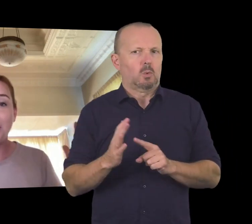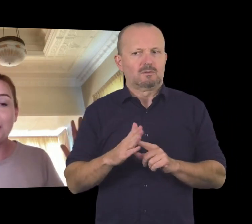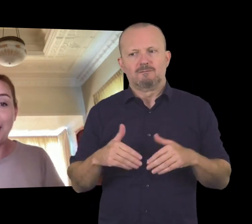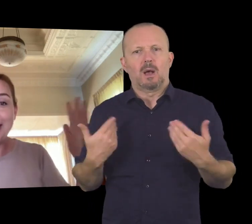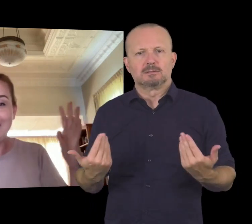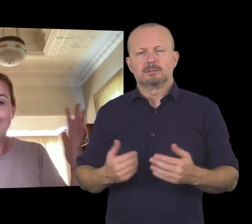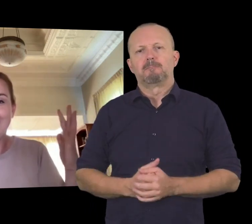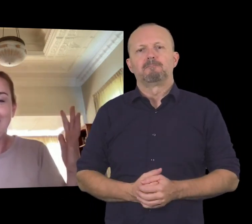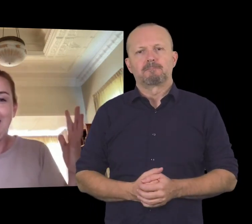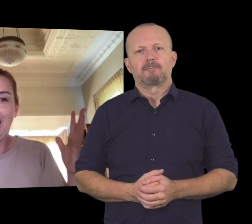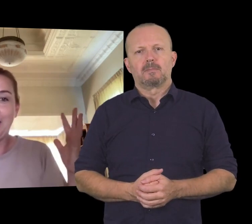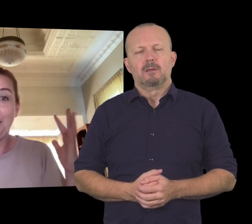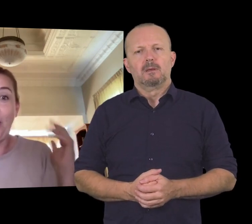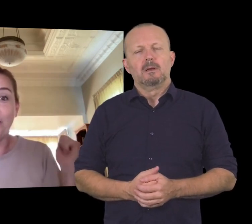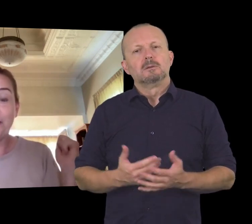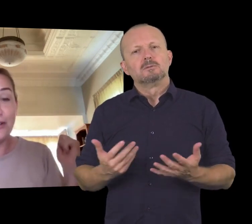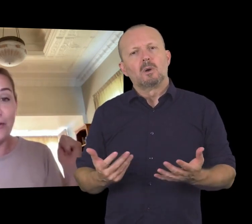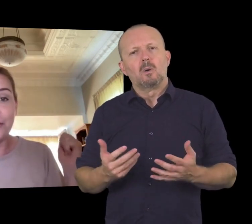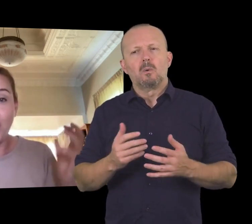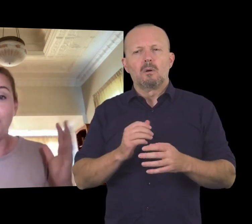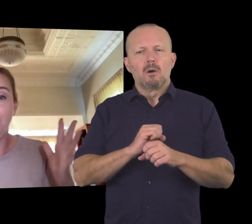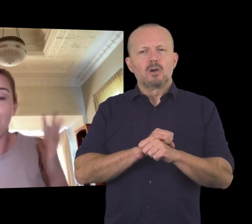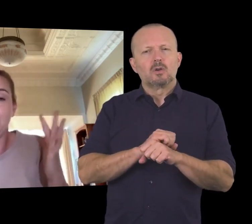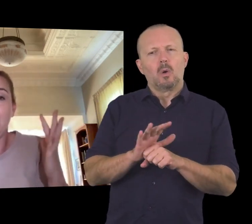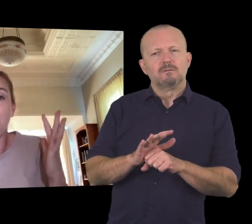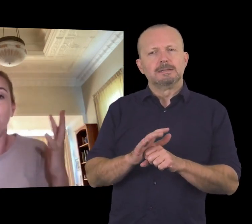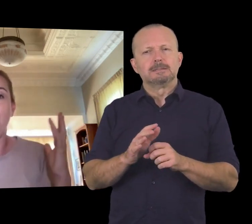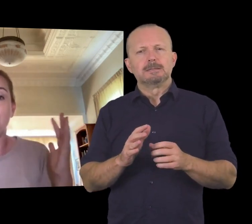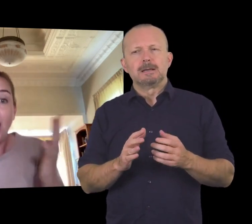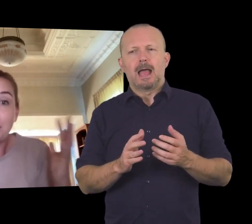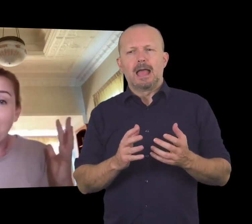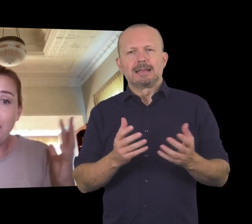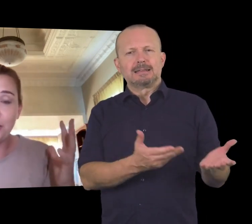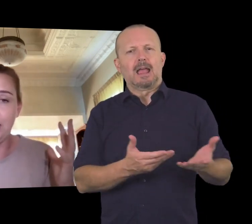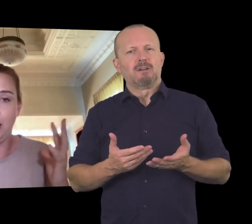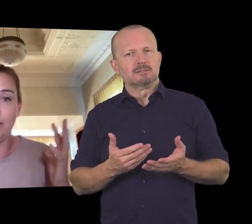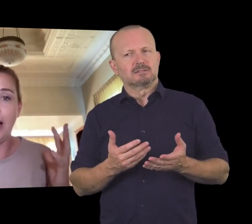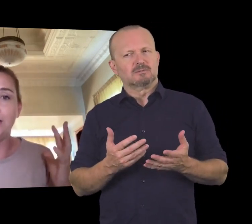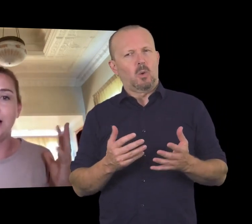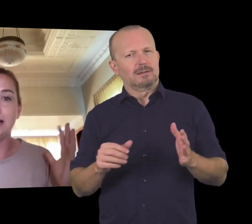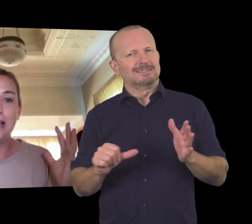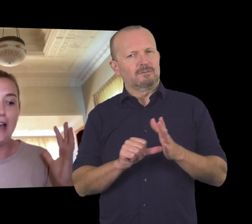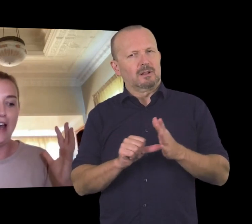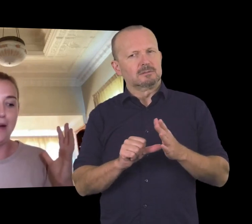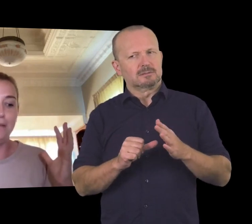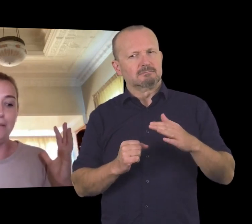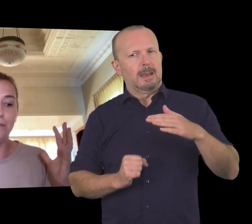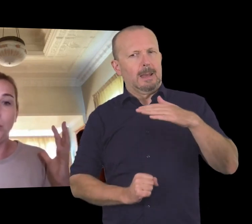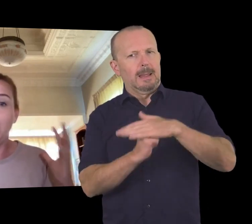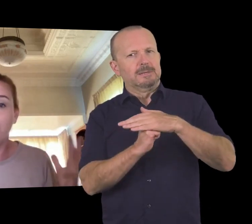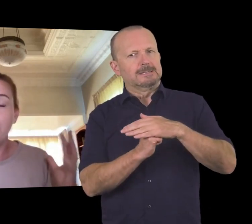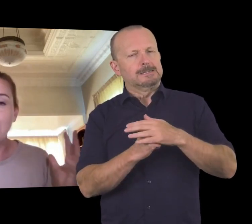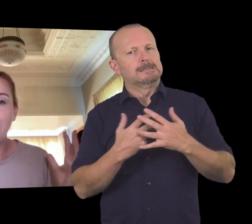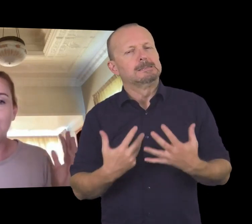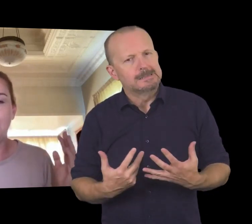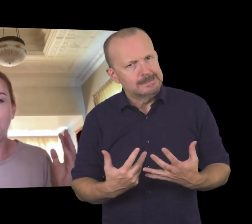Having the parameters of COVID, these kind of tight boundaries around us,